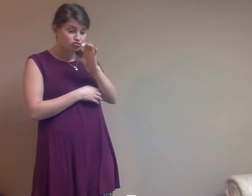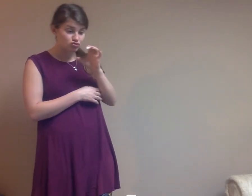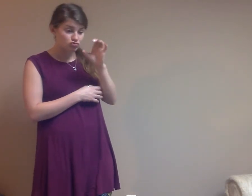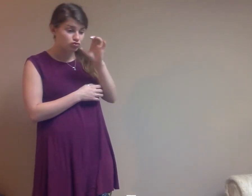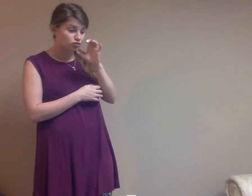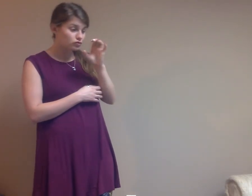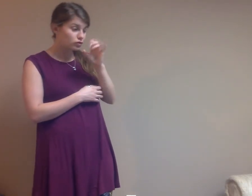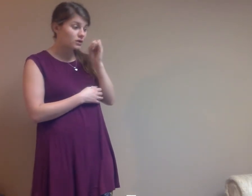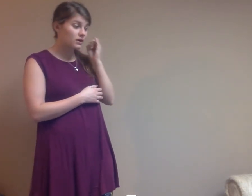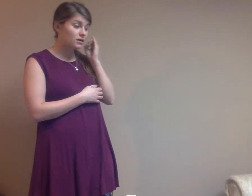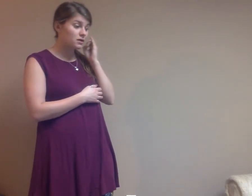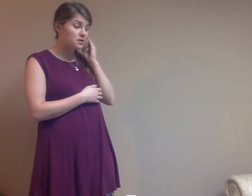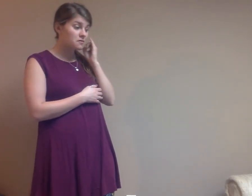actually,